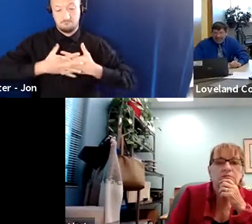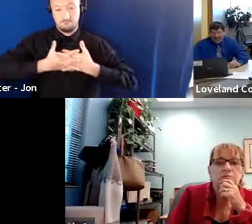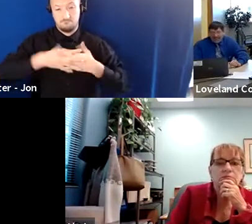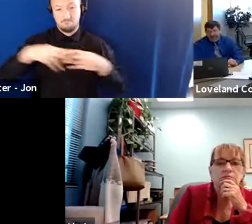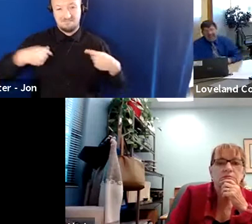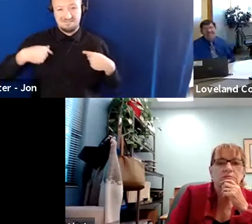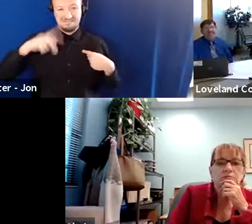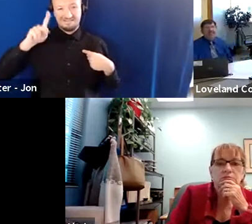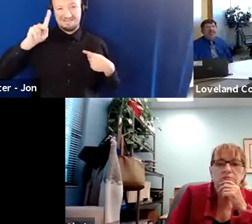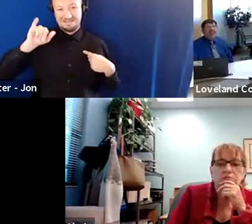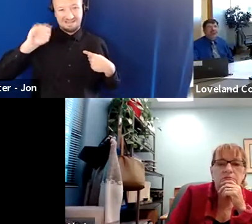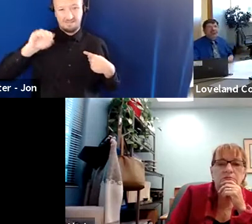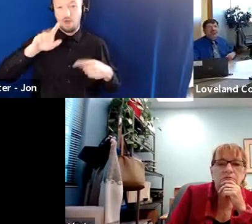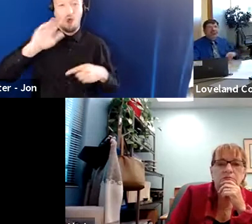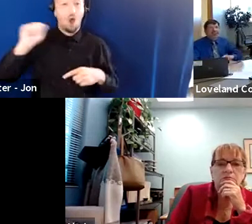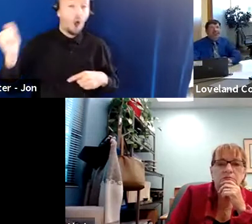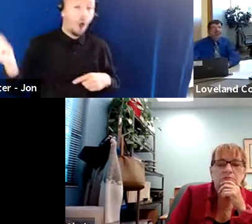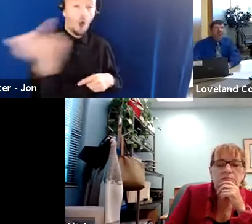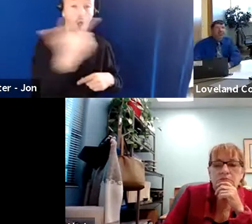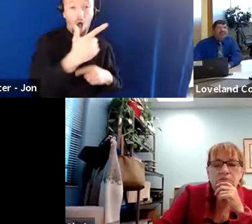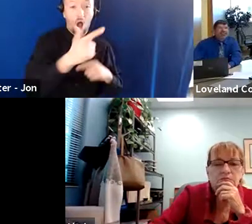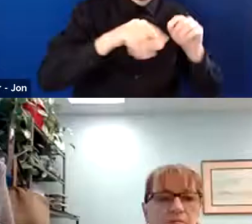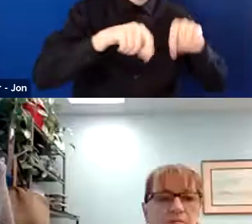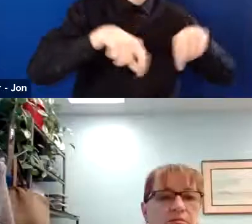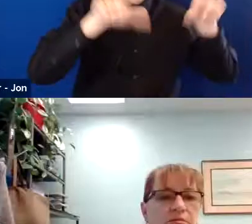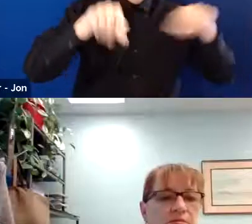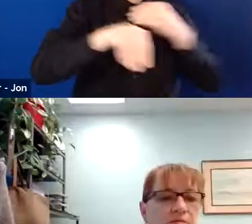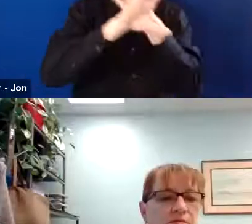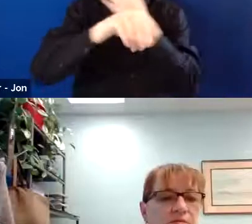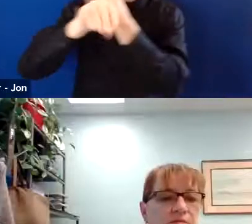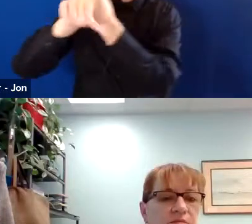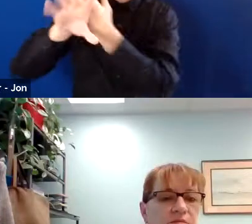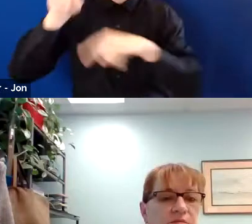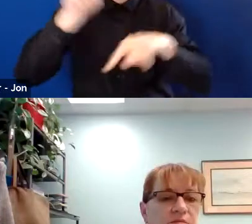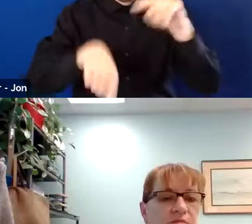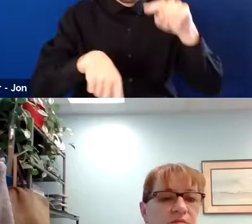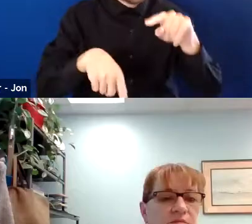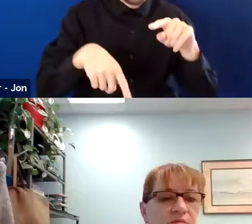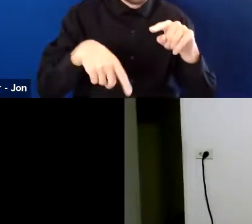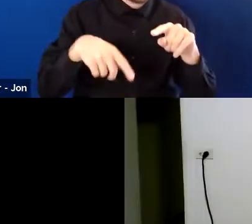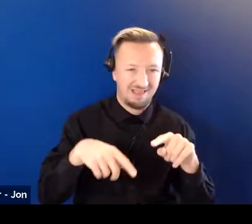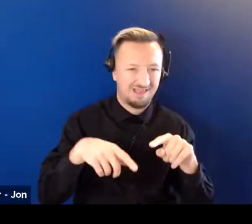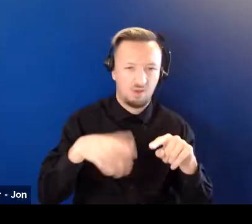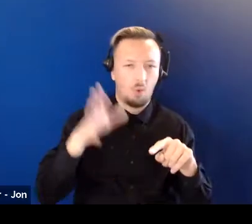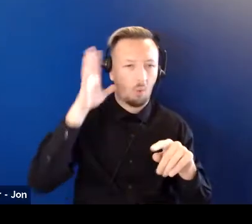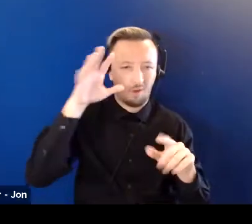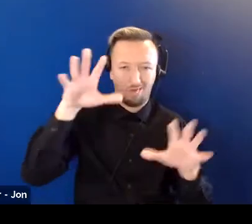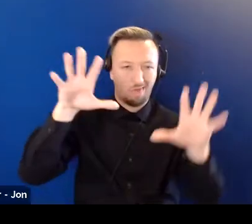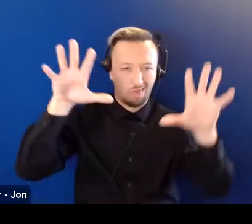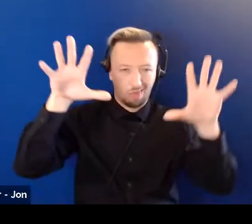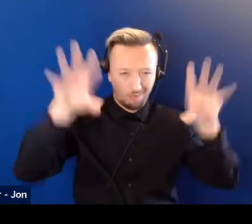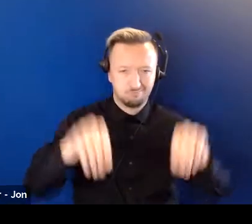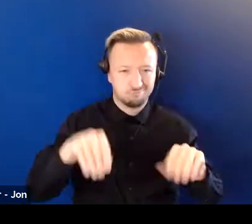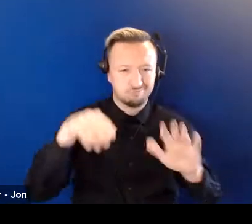facilitator. We cannot have everybody turn on their cameras at once. I apologize for that, but that will make it crash. So if you can